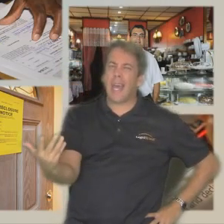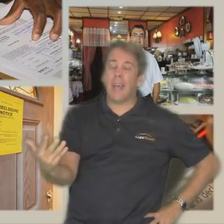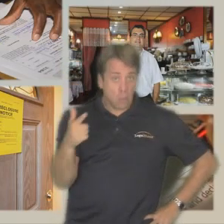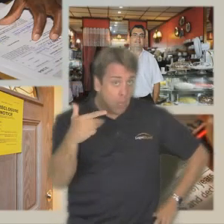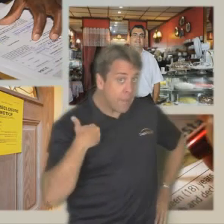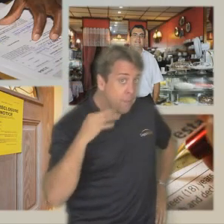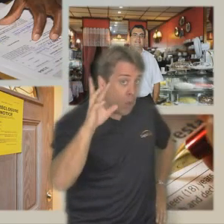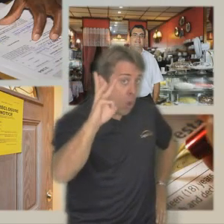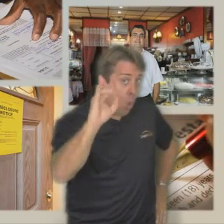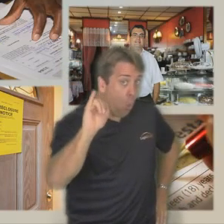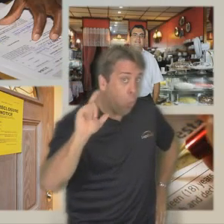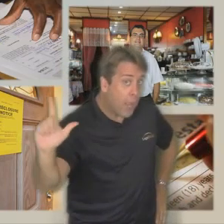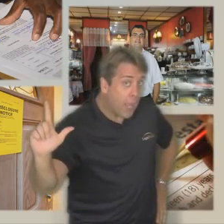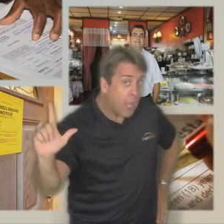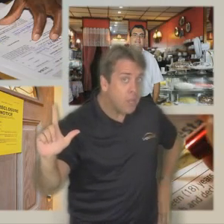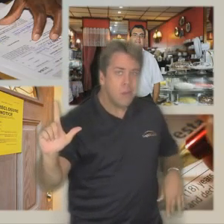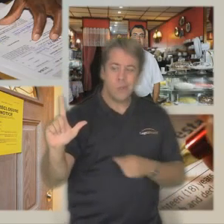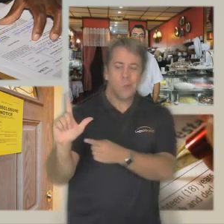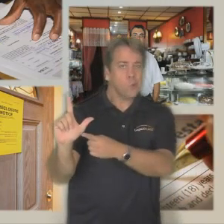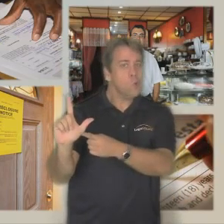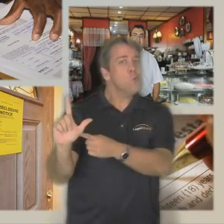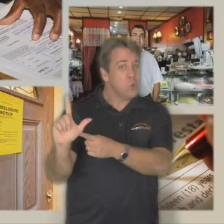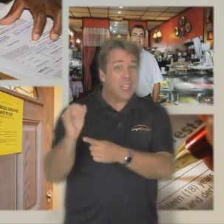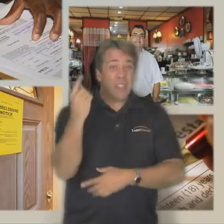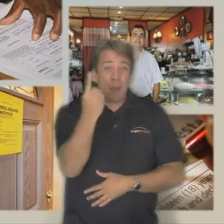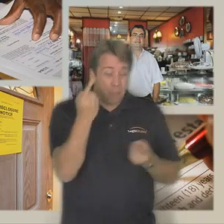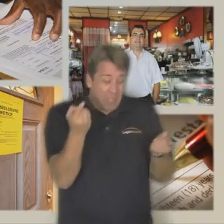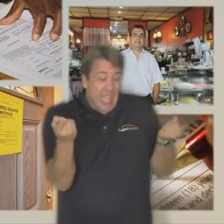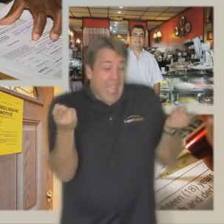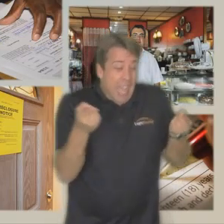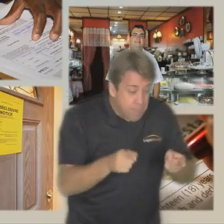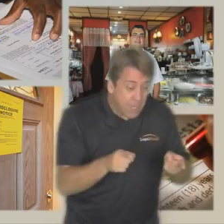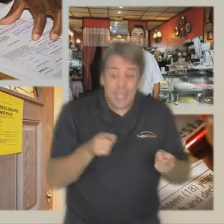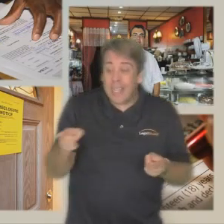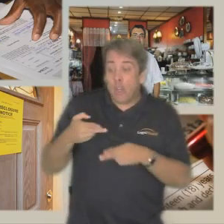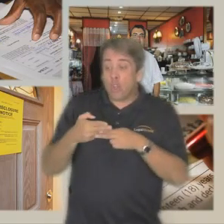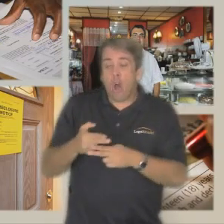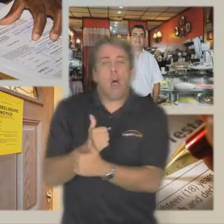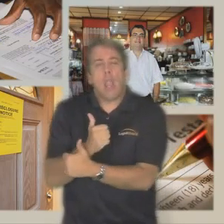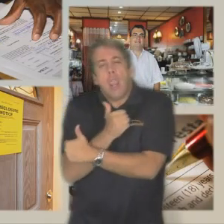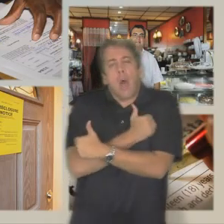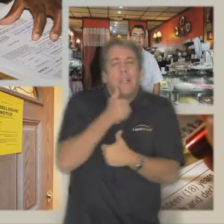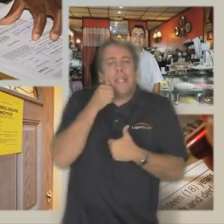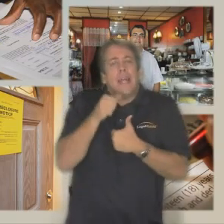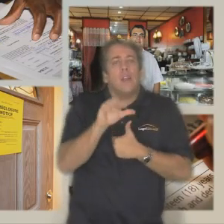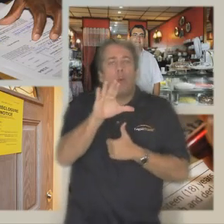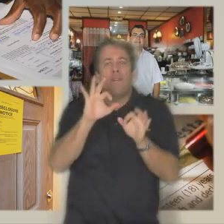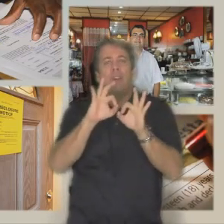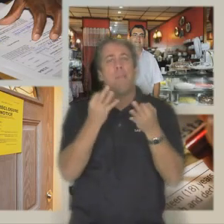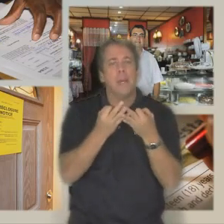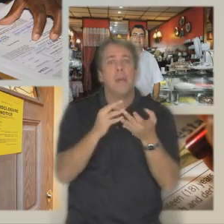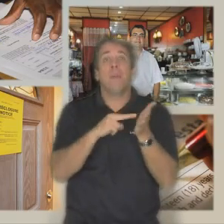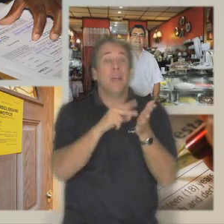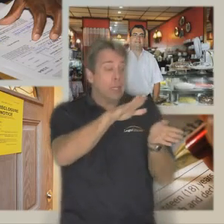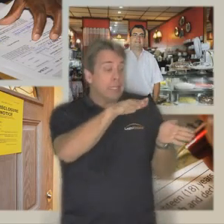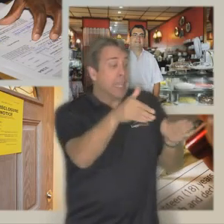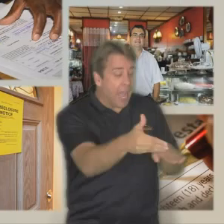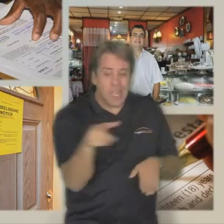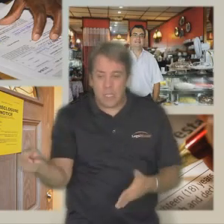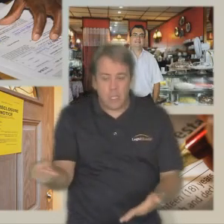you updated your will? Do you have the peace and security of having a will in place? That simple love letter to your family to let them know that